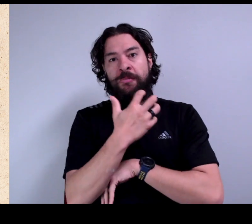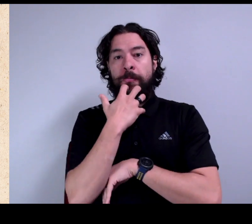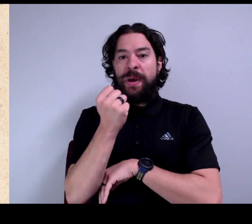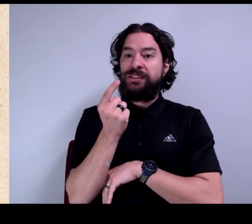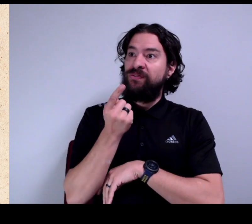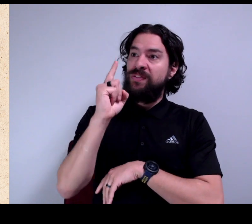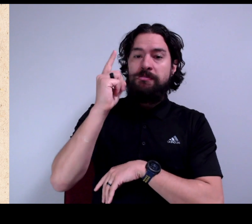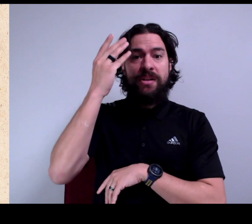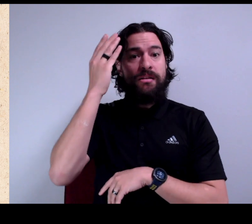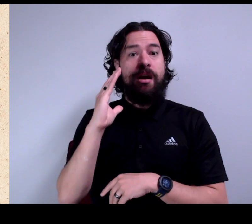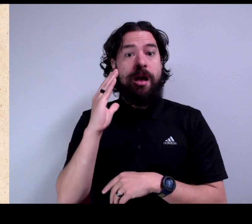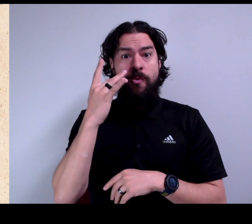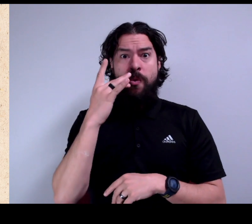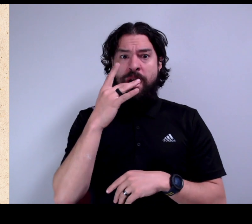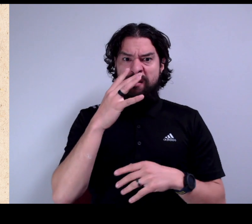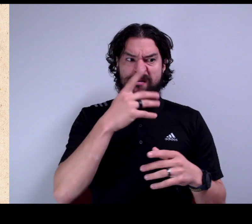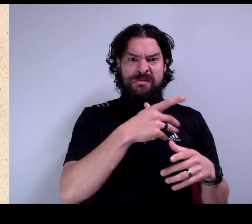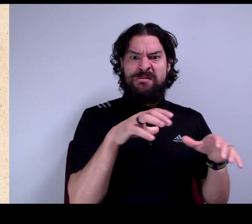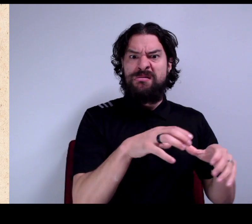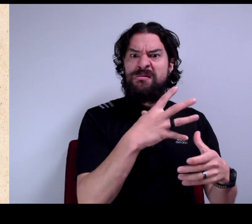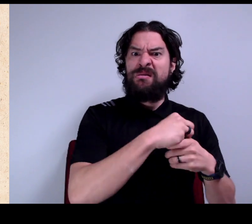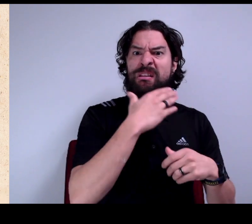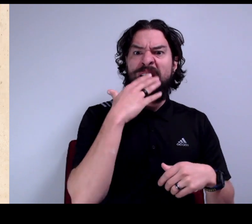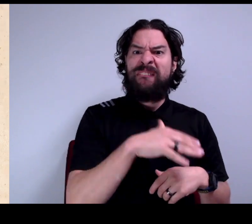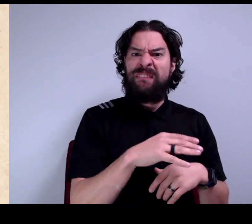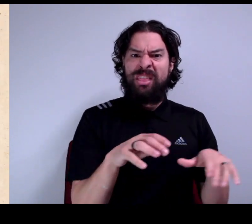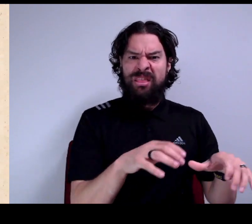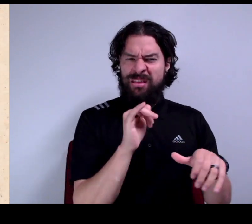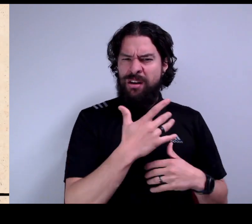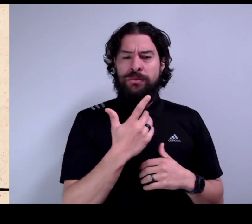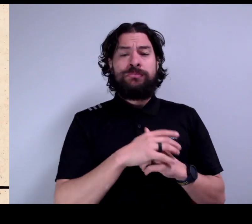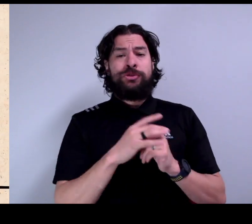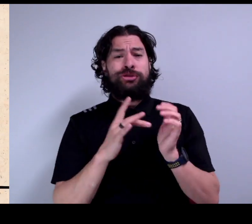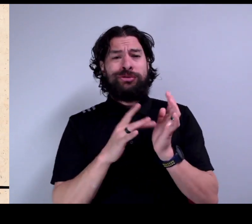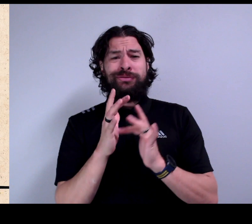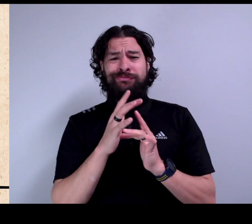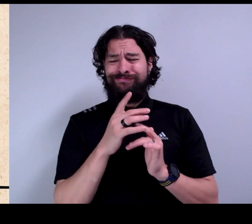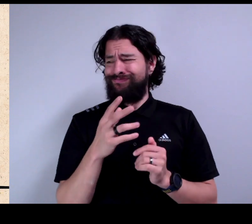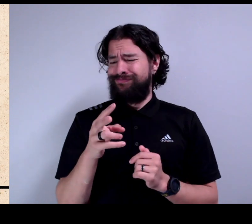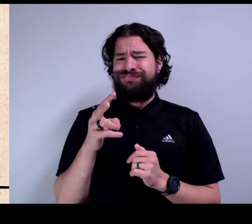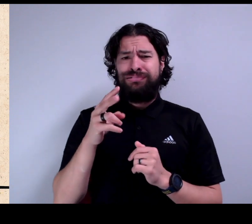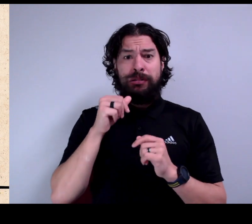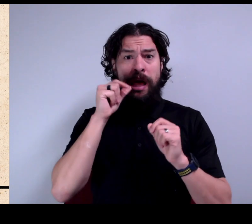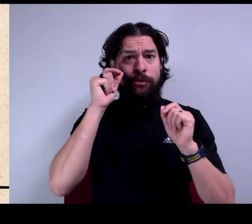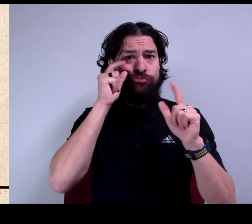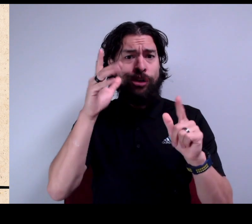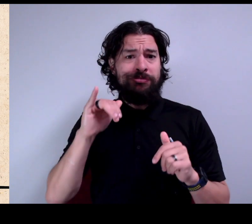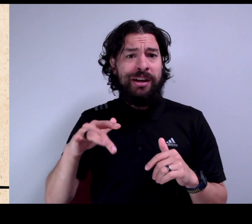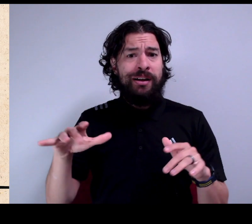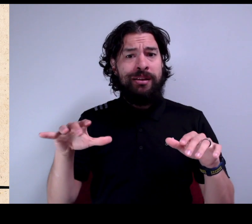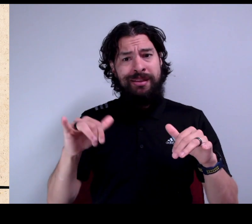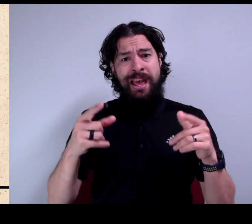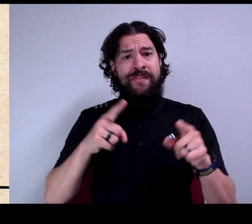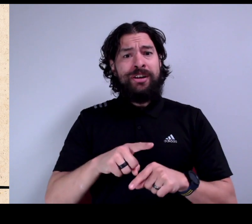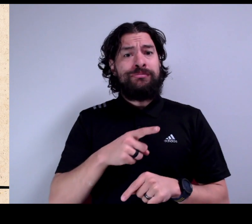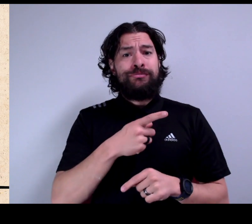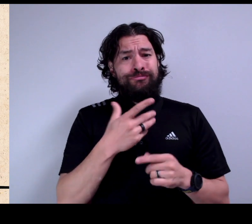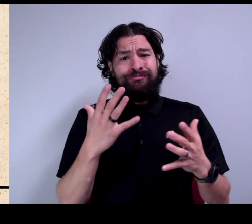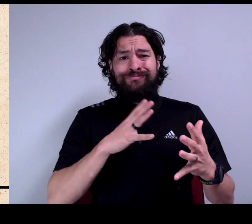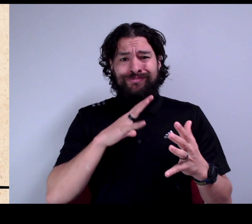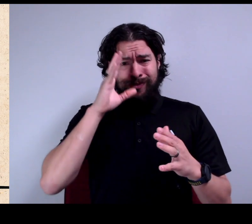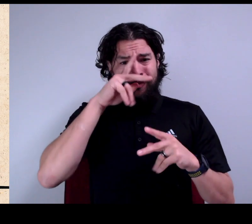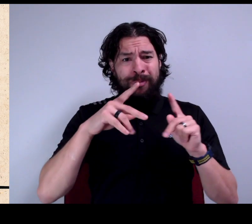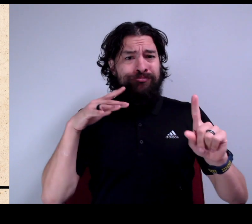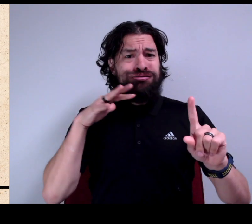of blaspheming God and being empowered by evil. But Jesus isn't surprised by these responses. In fact, he draws attention to